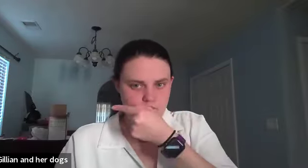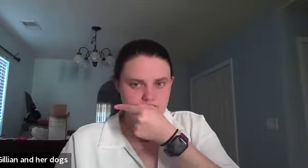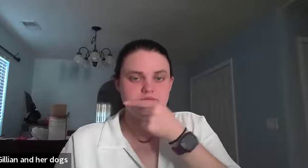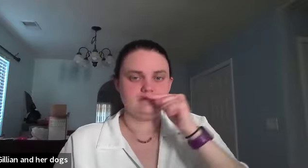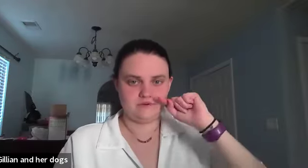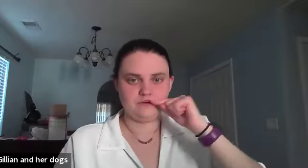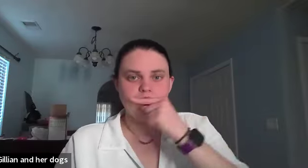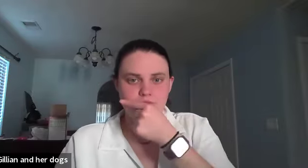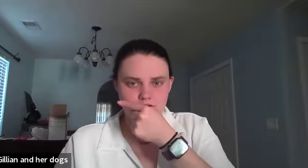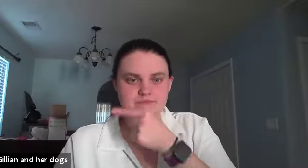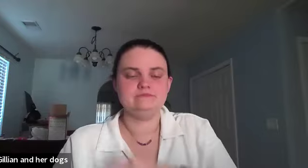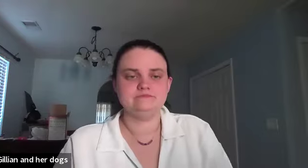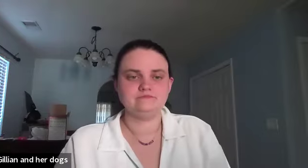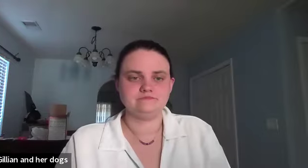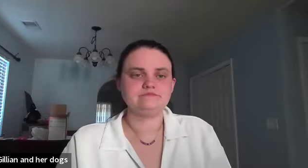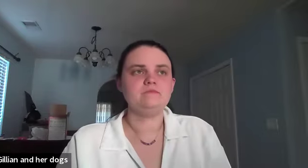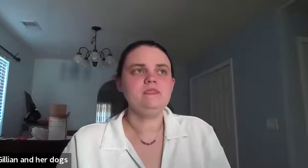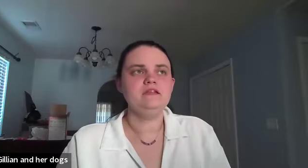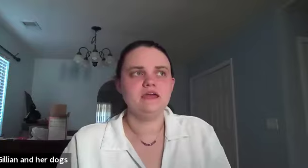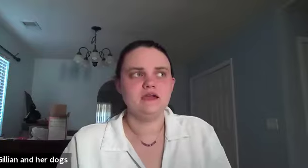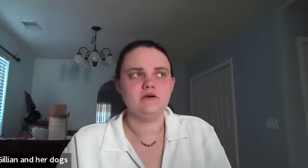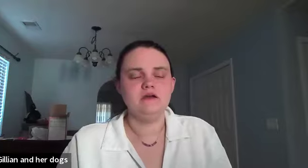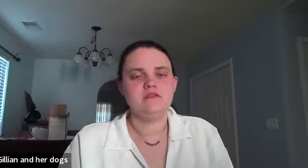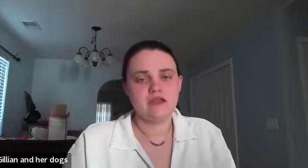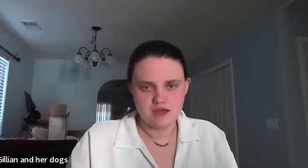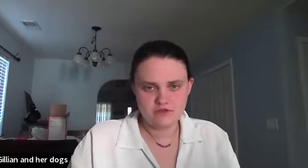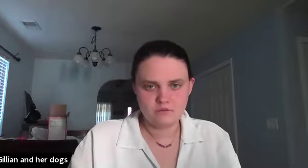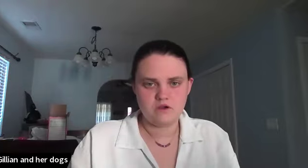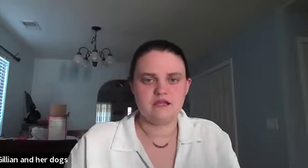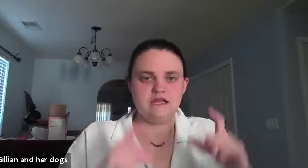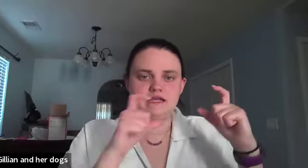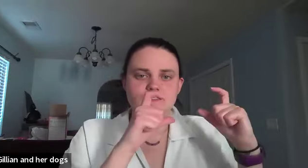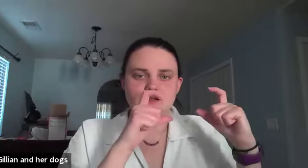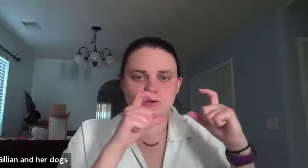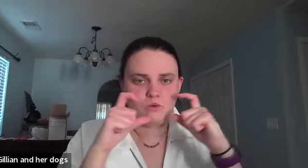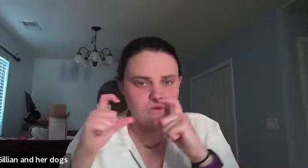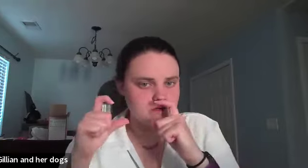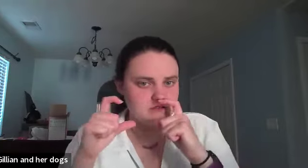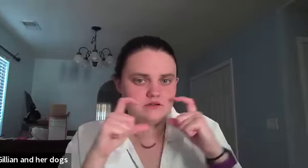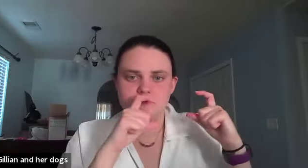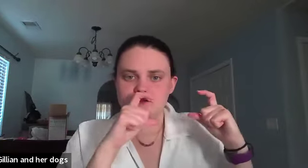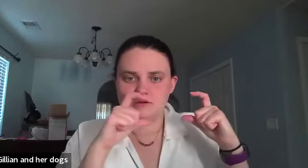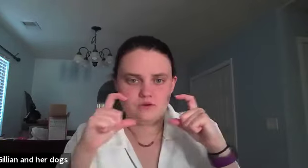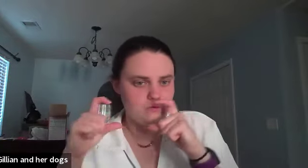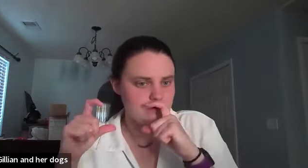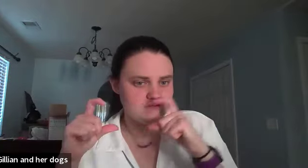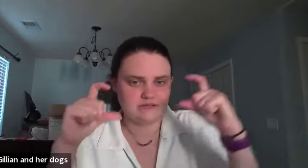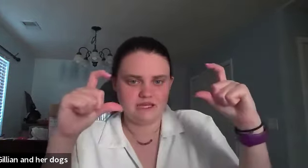corn, corn. Now, the other one is corn, corn. So it's like